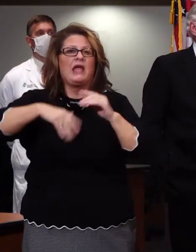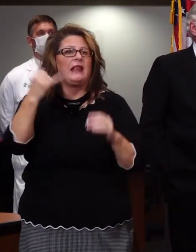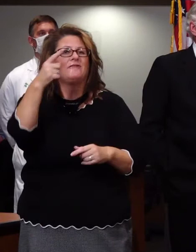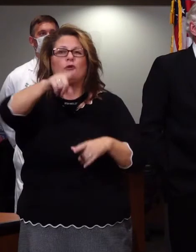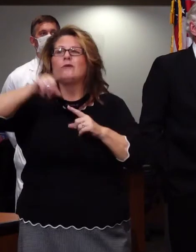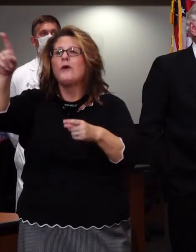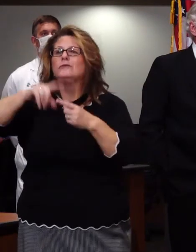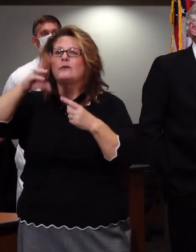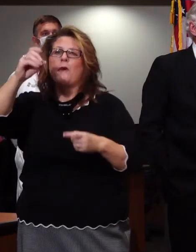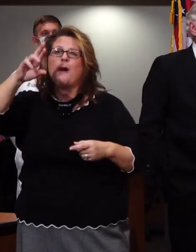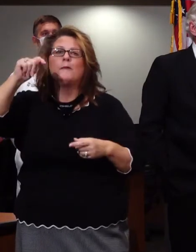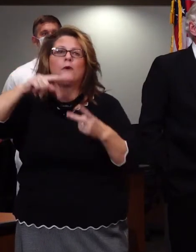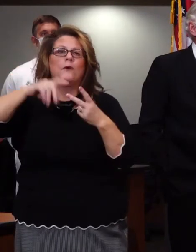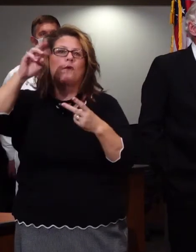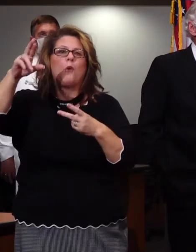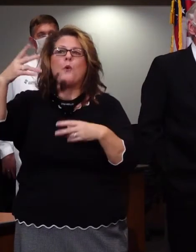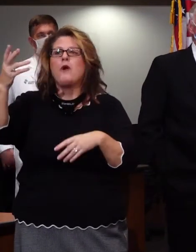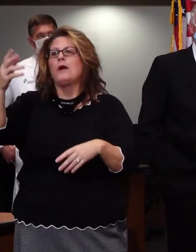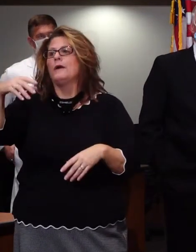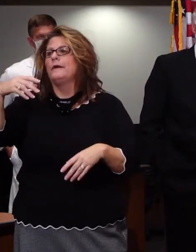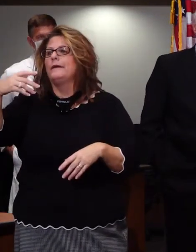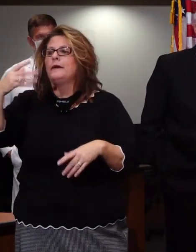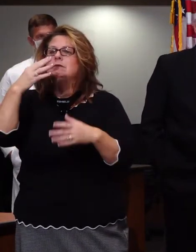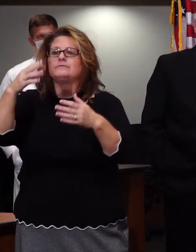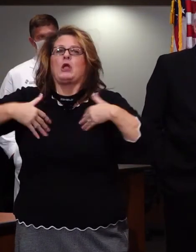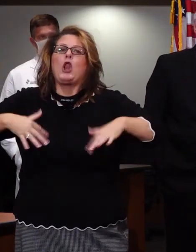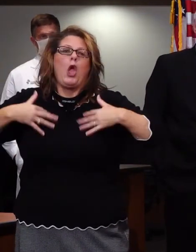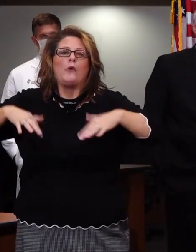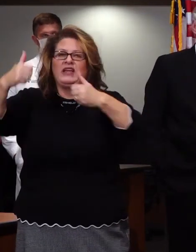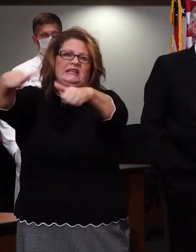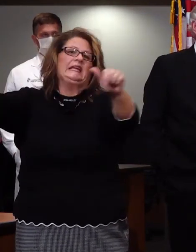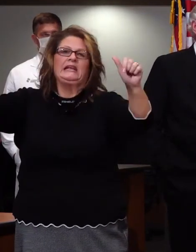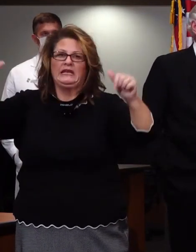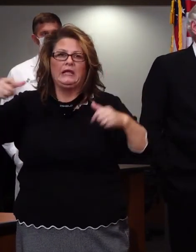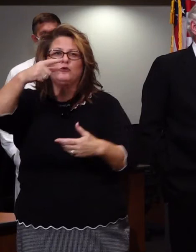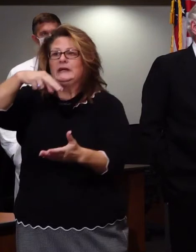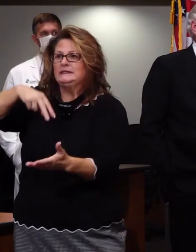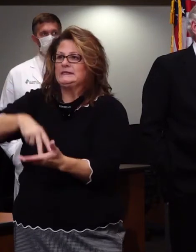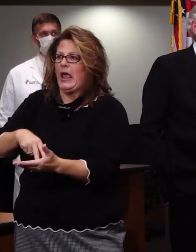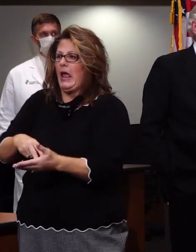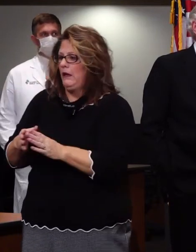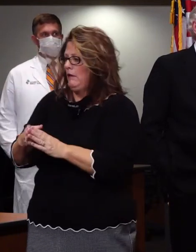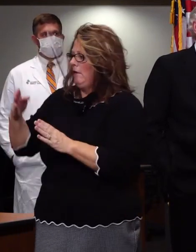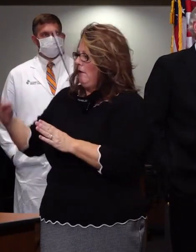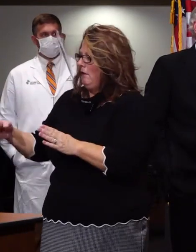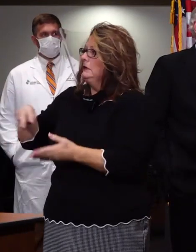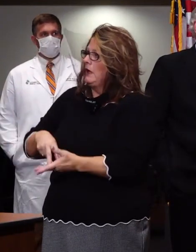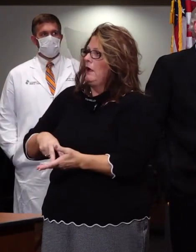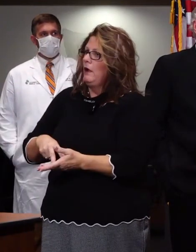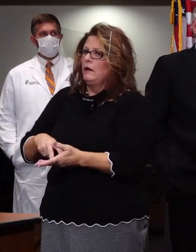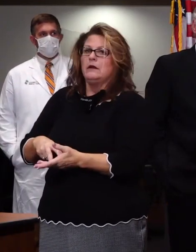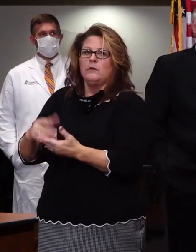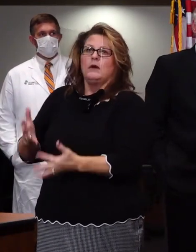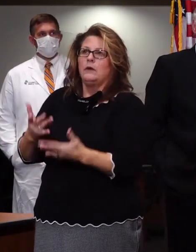your contact. You have to stay in one place and you have to be there for a period of time. And that is something that meets the